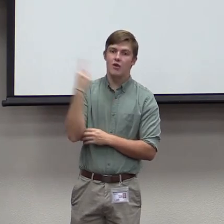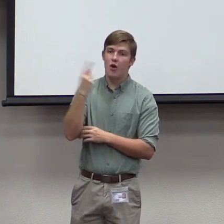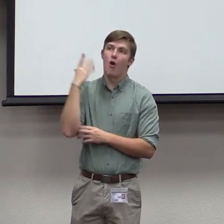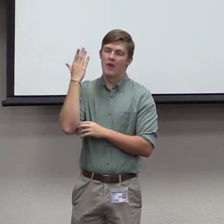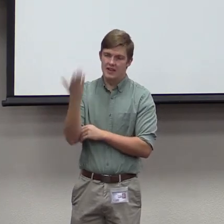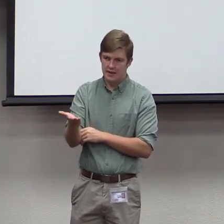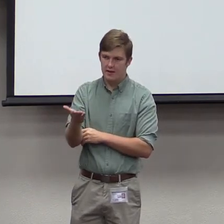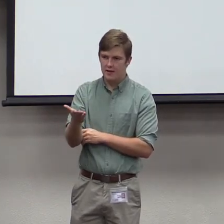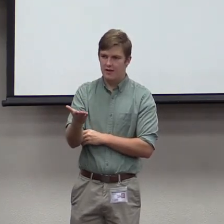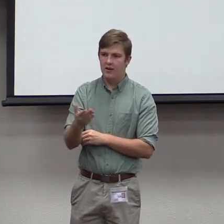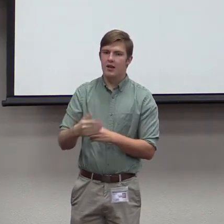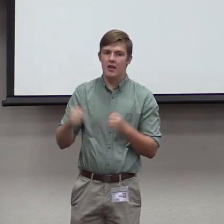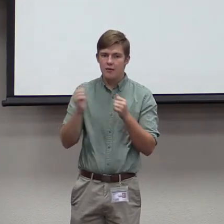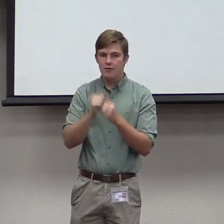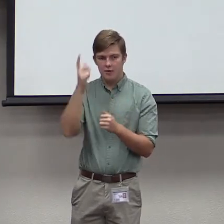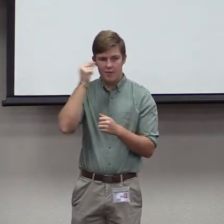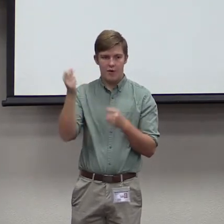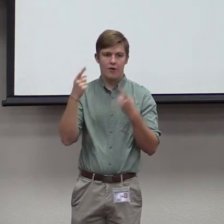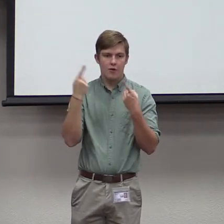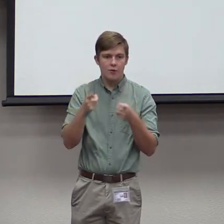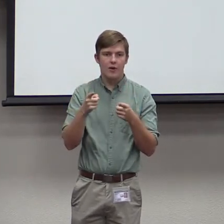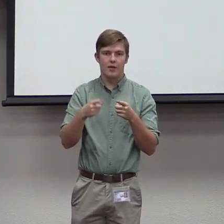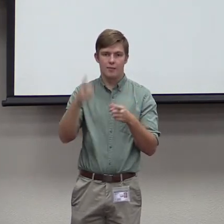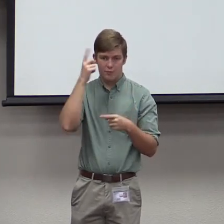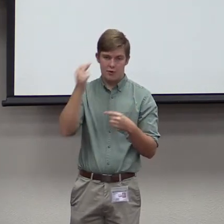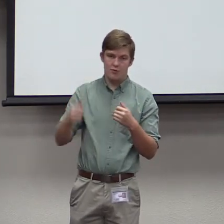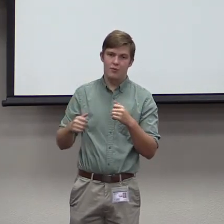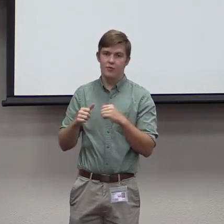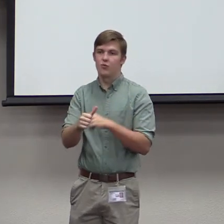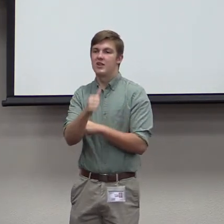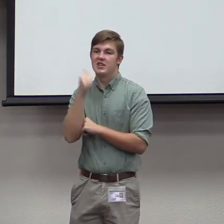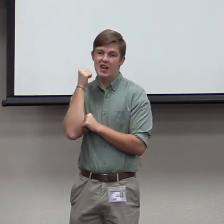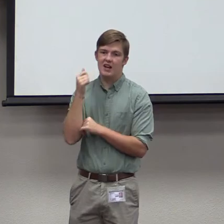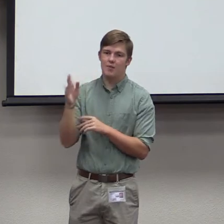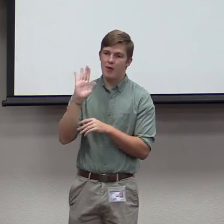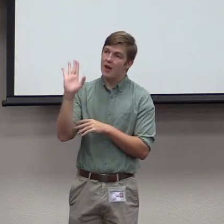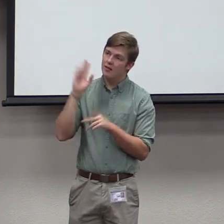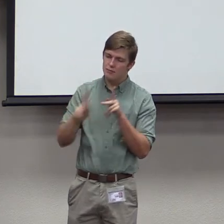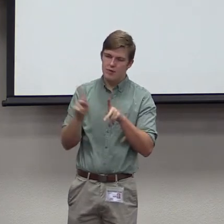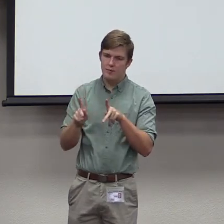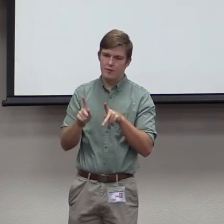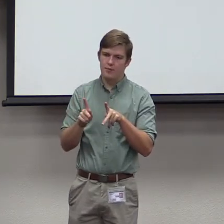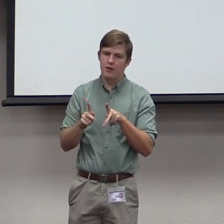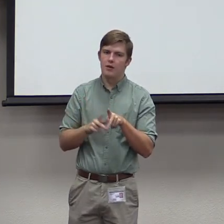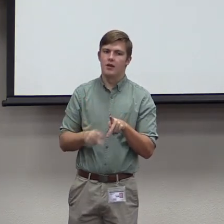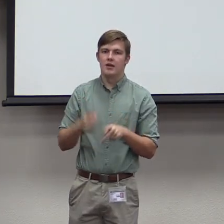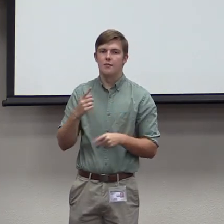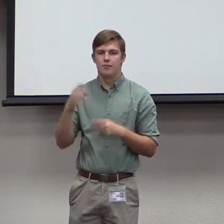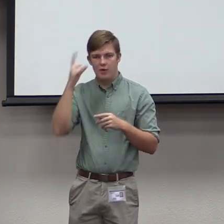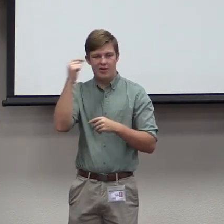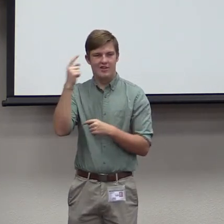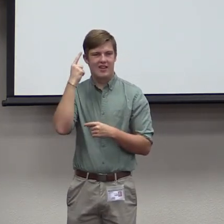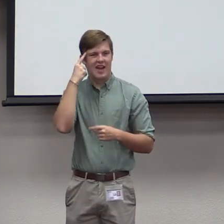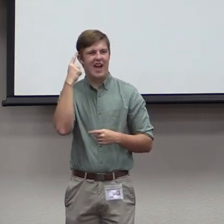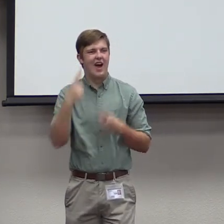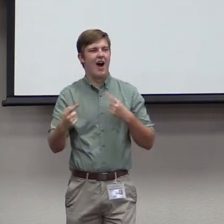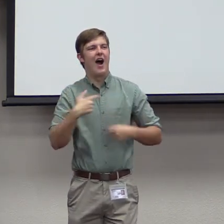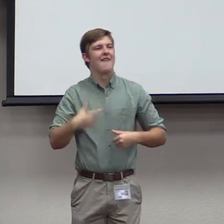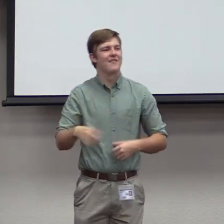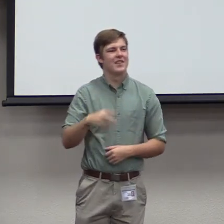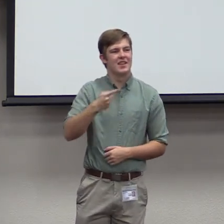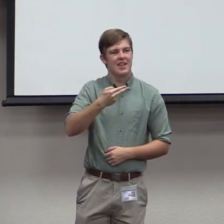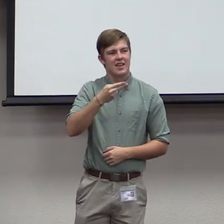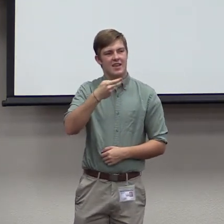Moses when Moses was rejected by his own people. You remember, Moses thought he was going to be the hero. Instead, he ends